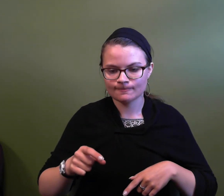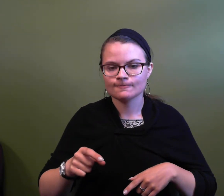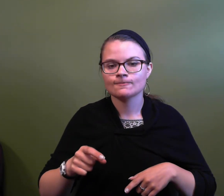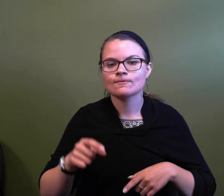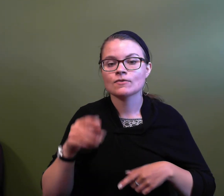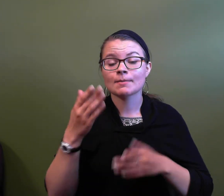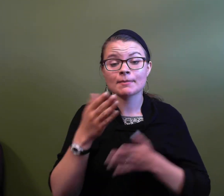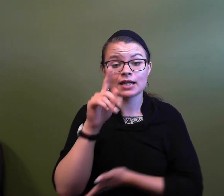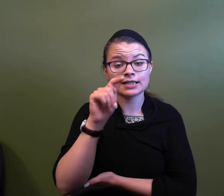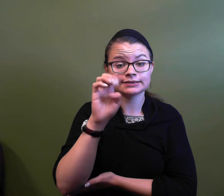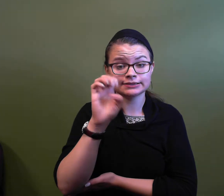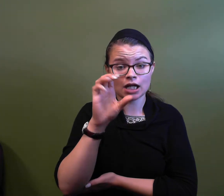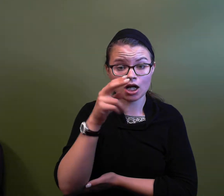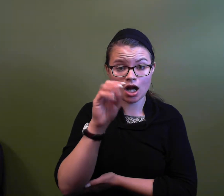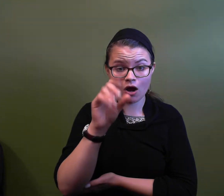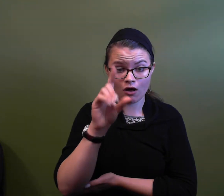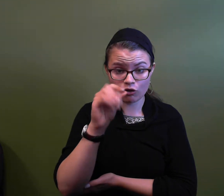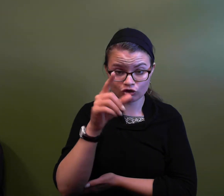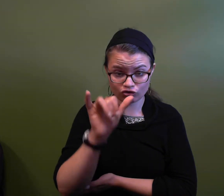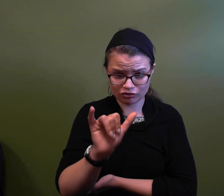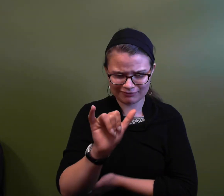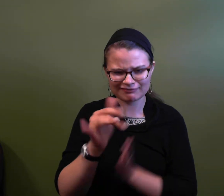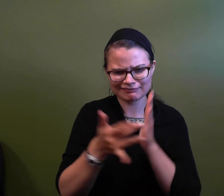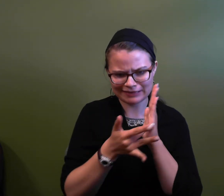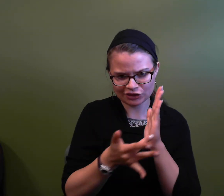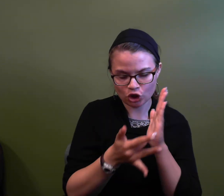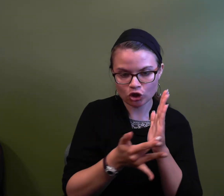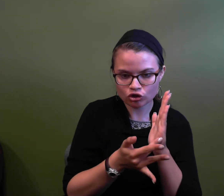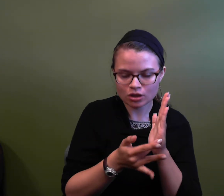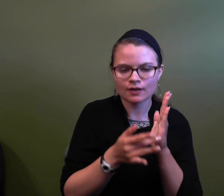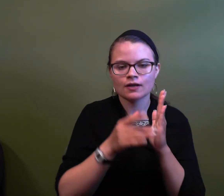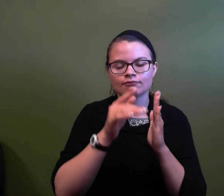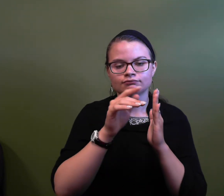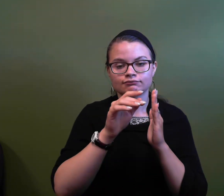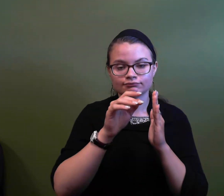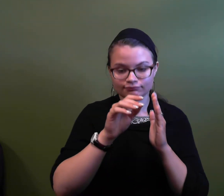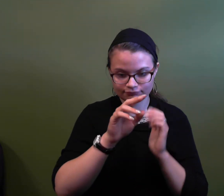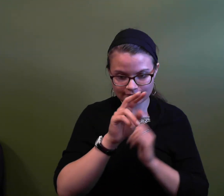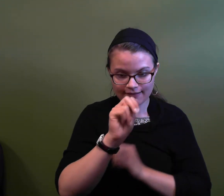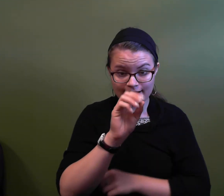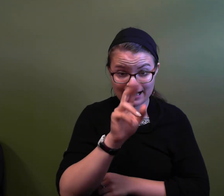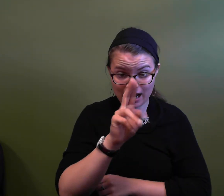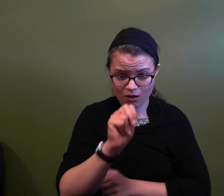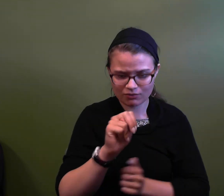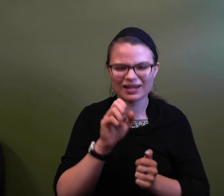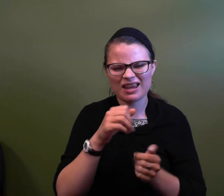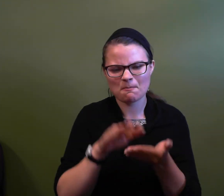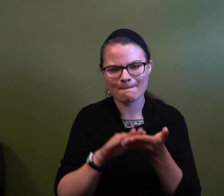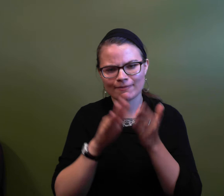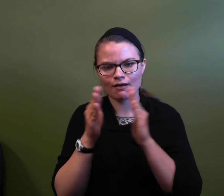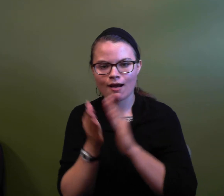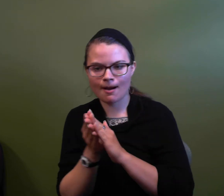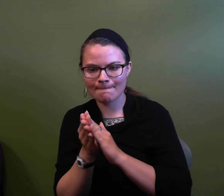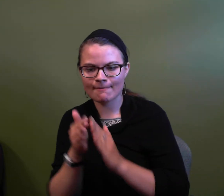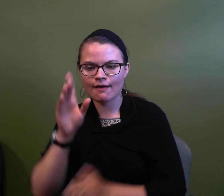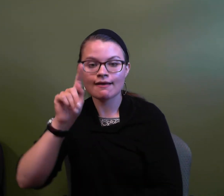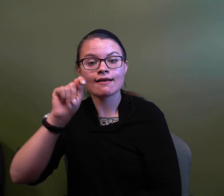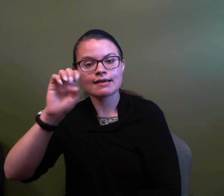technological. So changing the form of the word can help you with paraphrasing. Also changing the